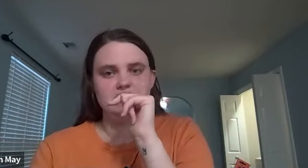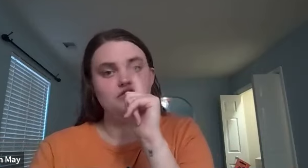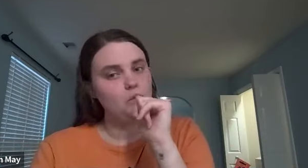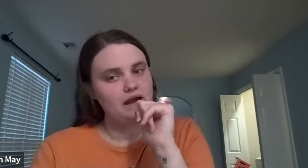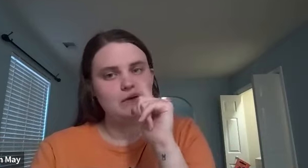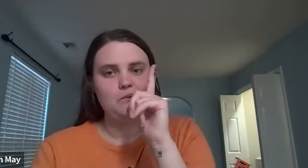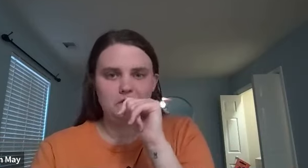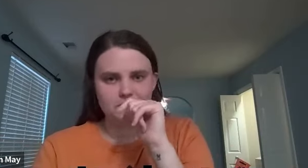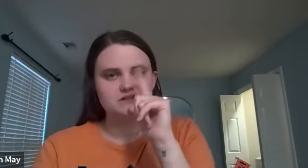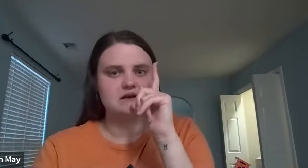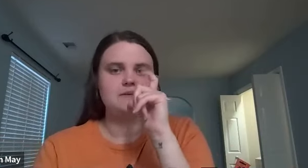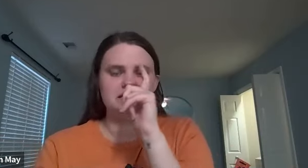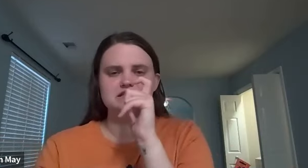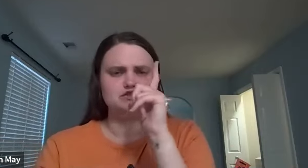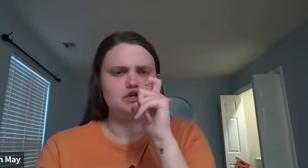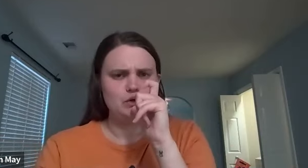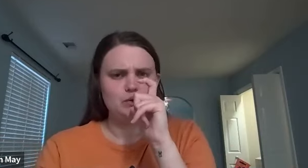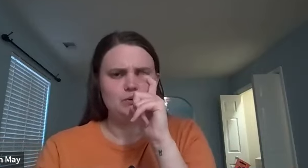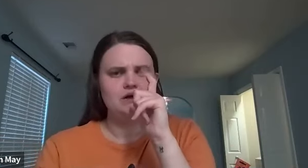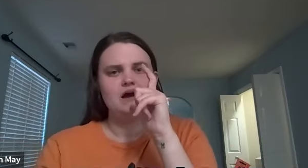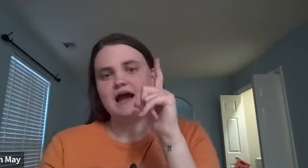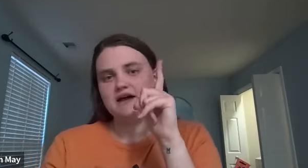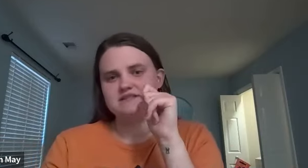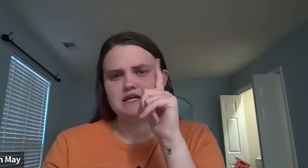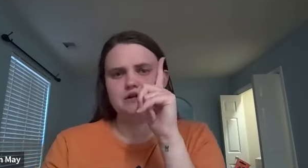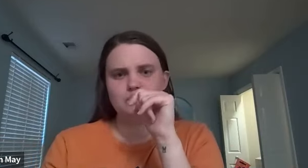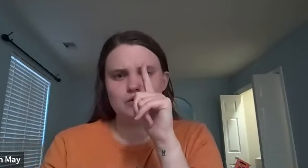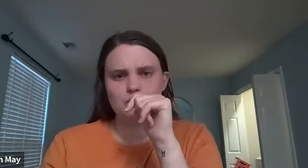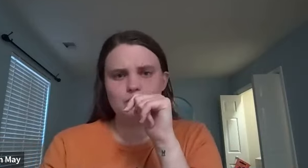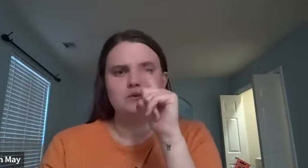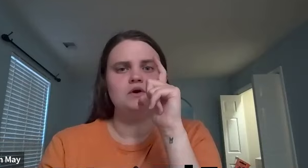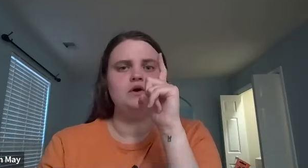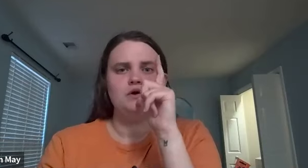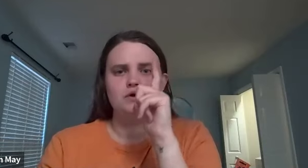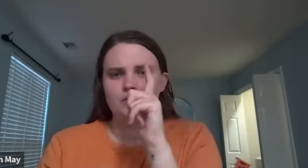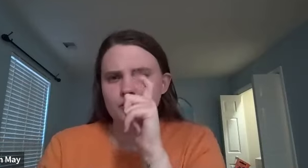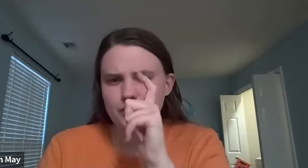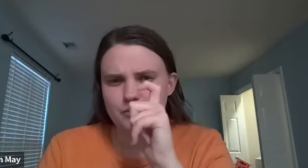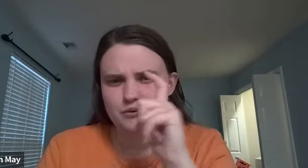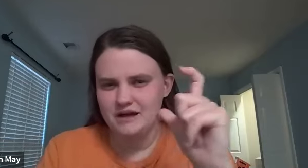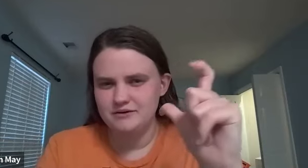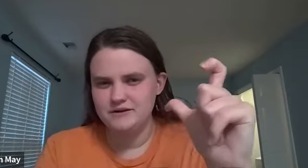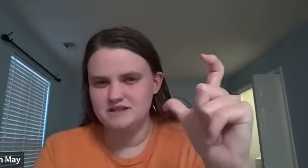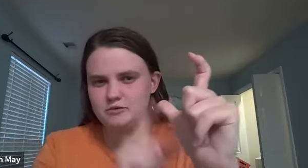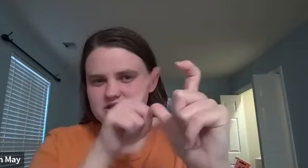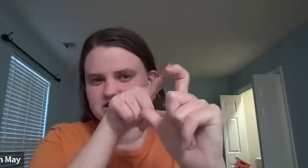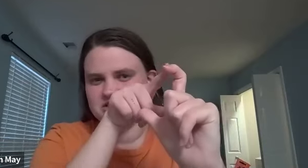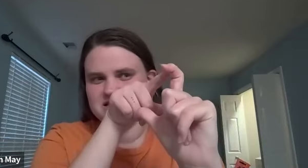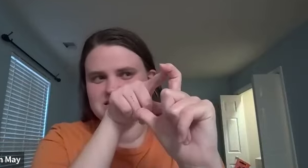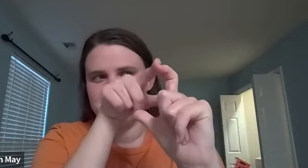Either way works. I mean, it's still just who. I have seen who. I don't know if you can tell, but it's like just that